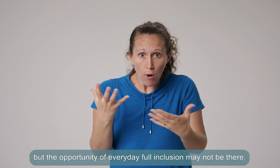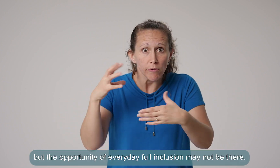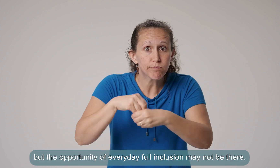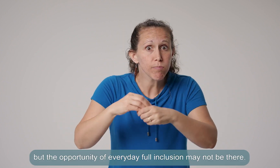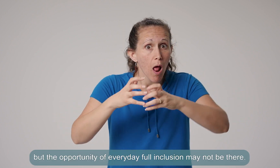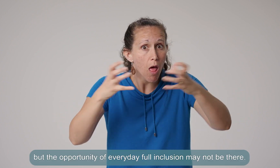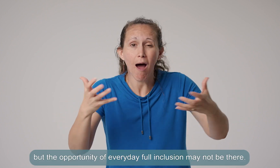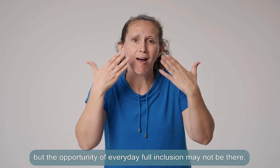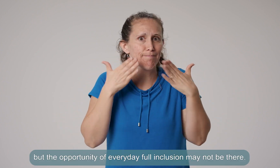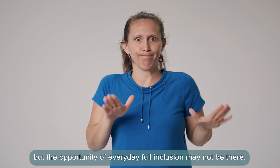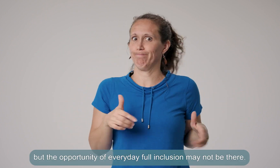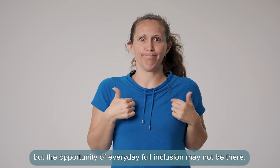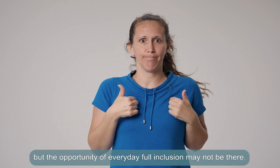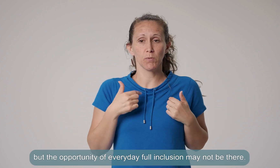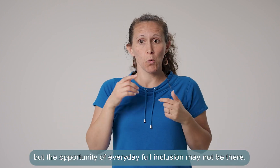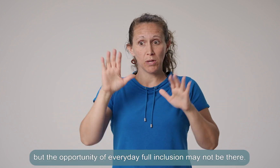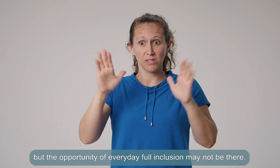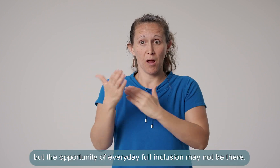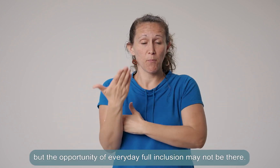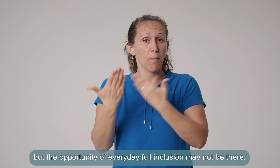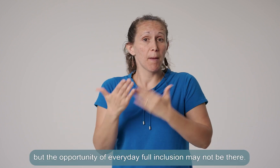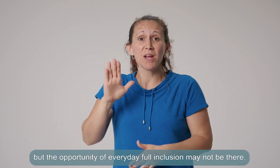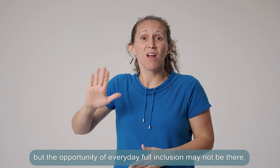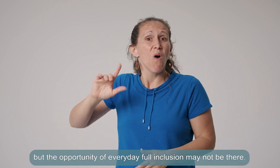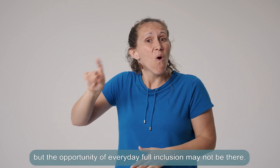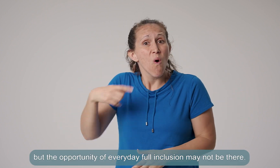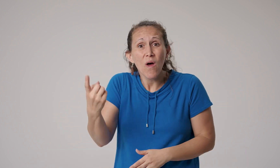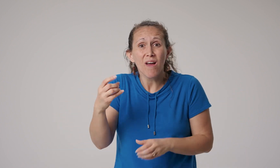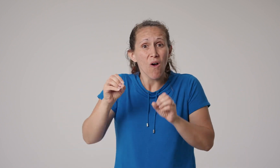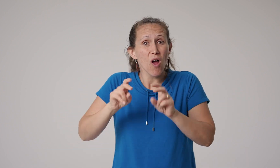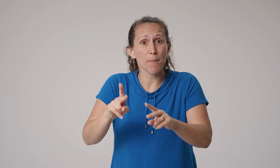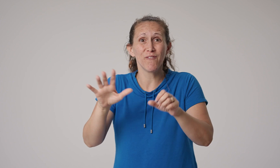the opportunity of everyday full inclusion may not be there.